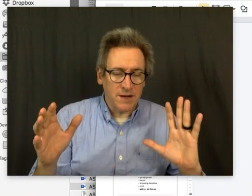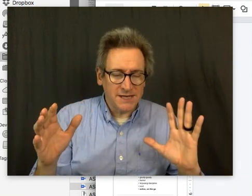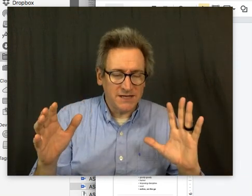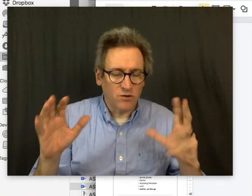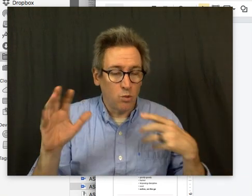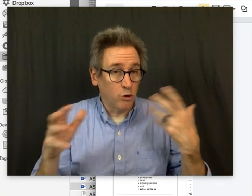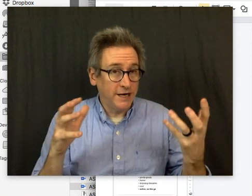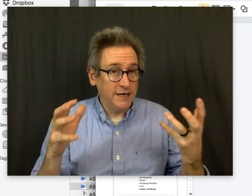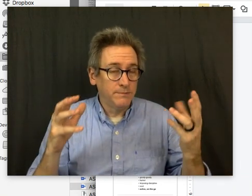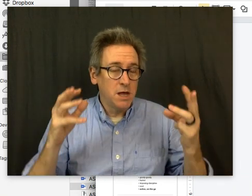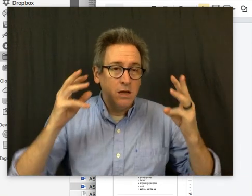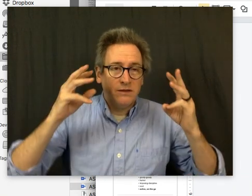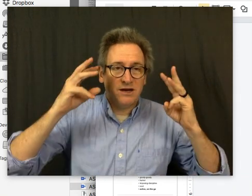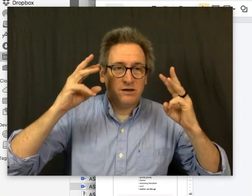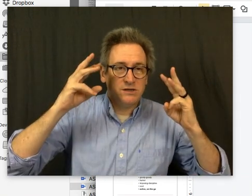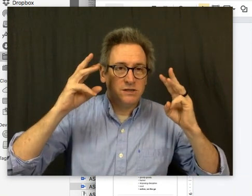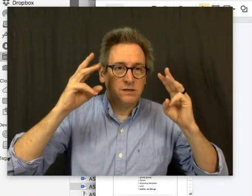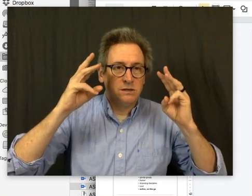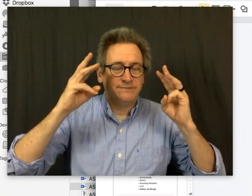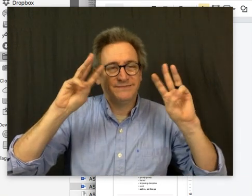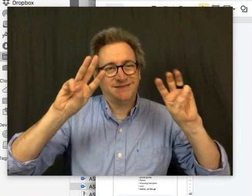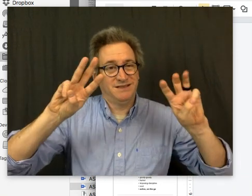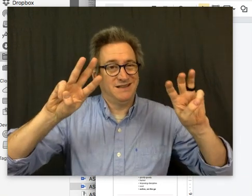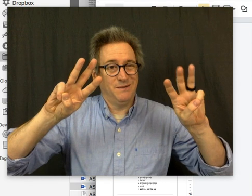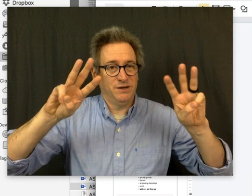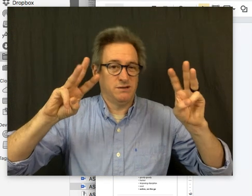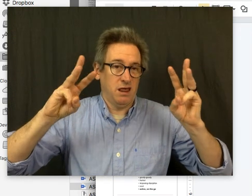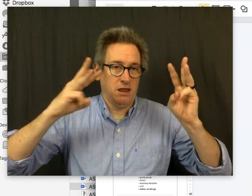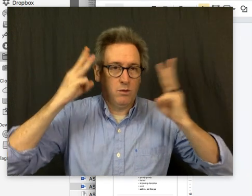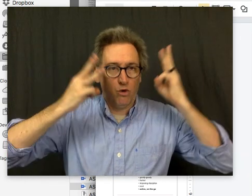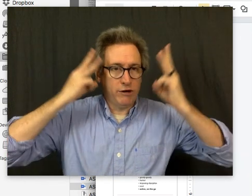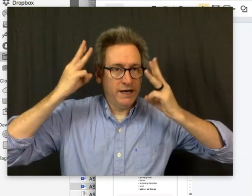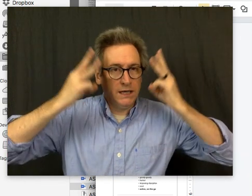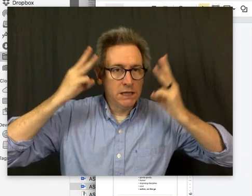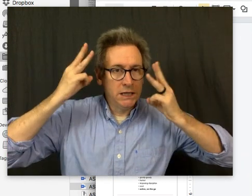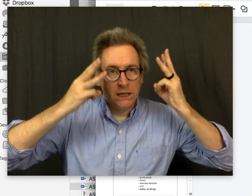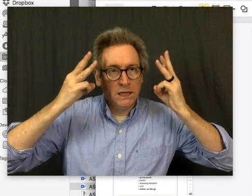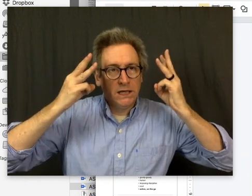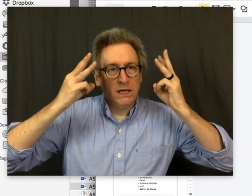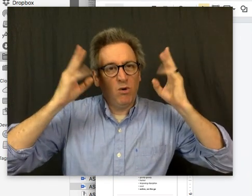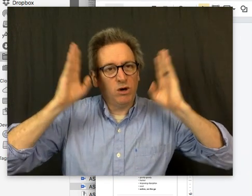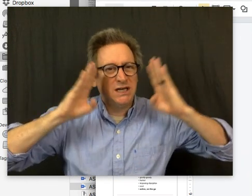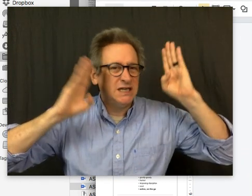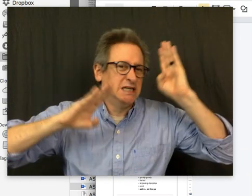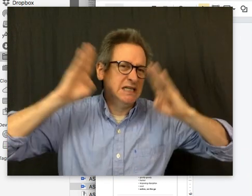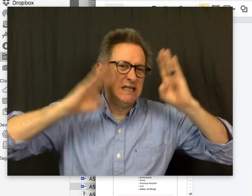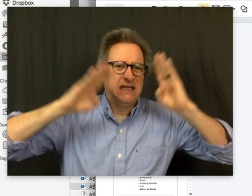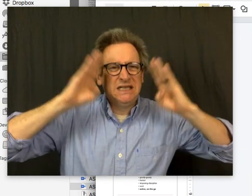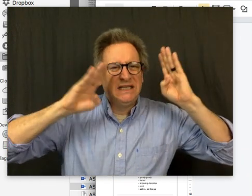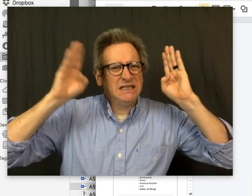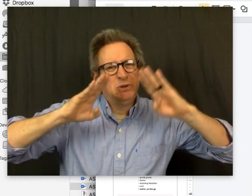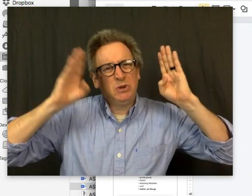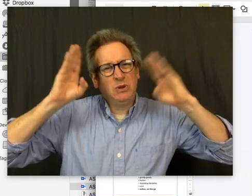There's a couple signs for worried. There's the W's, the worried, or